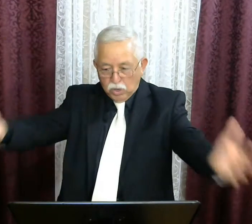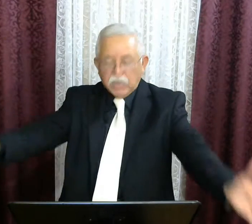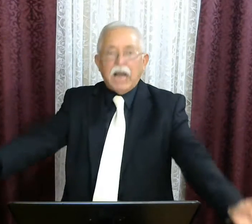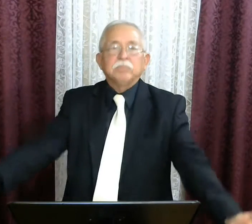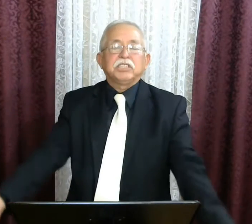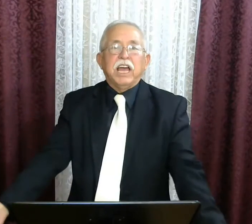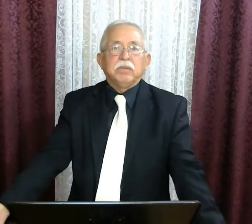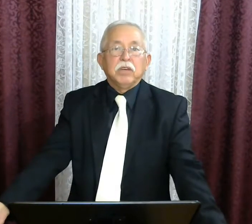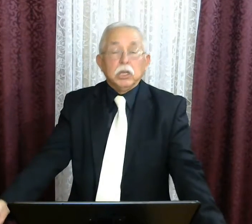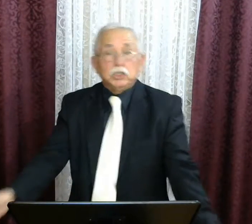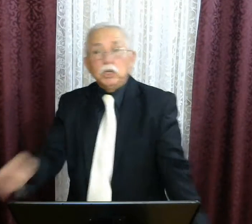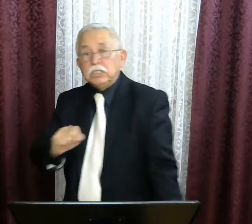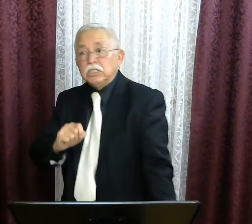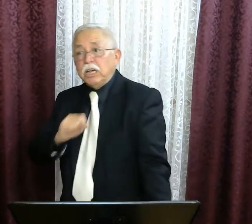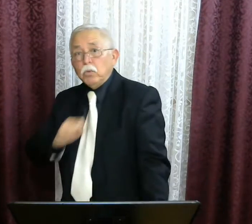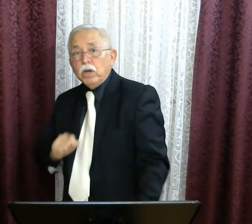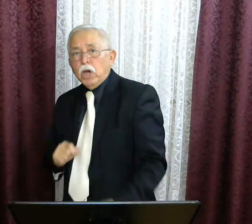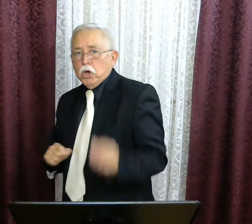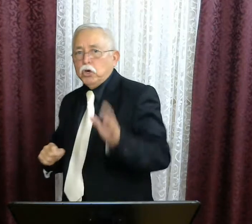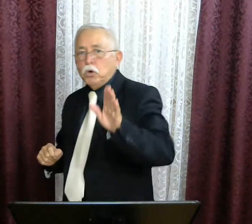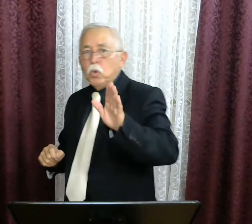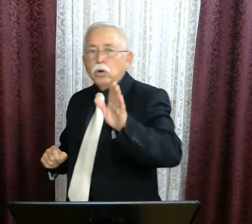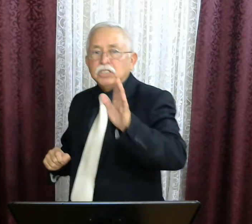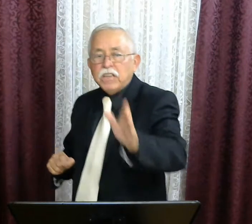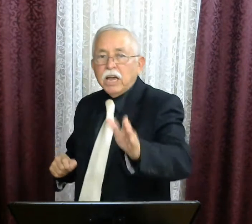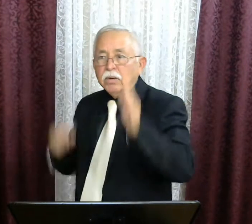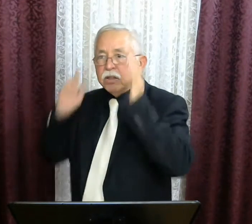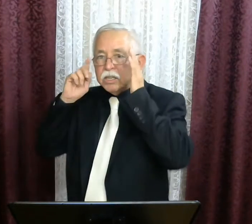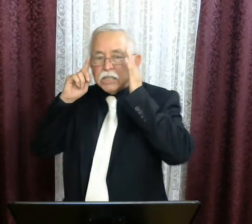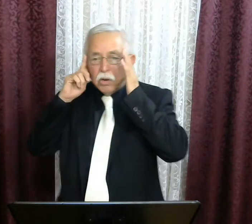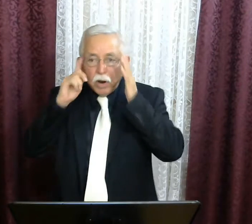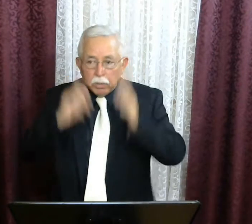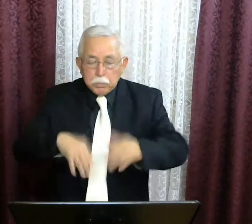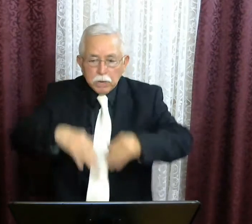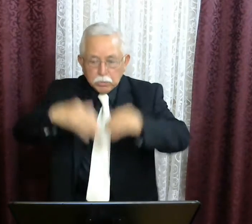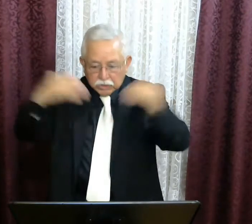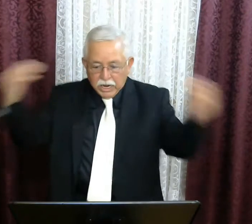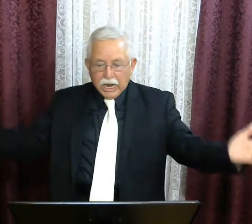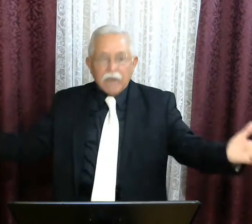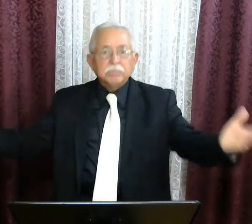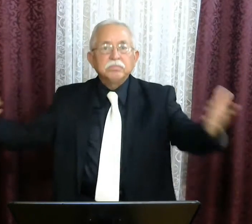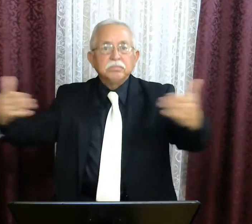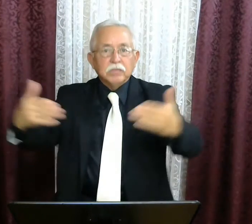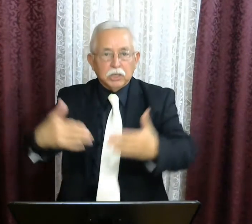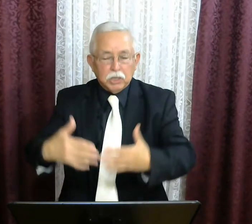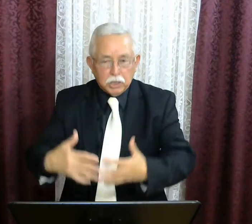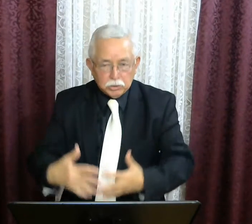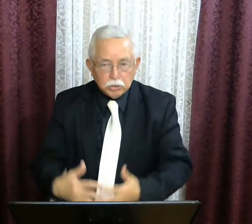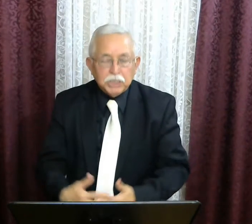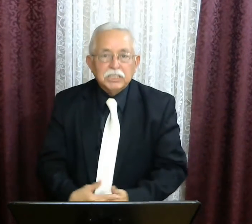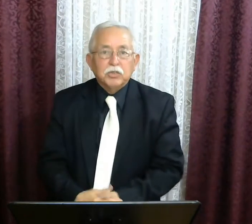come saved. Just the same way you were saved, the same way people's gonna come into Jesus